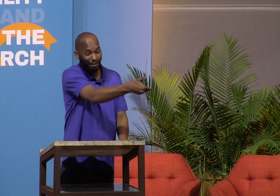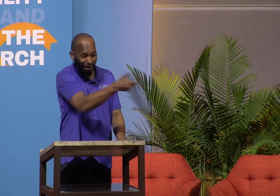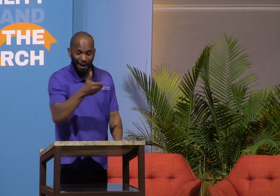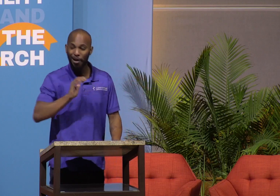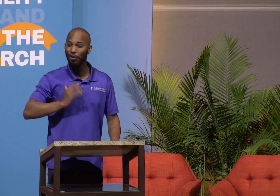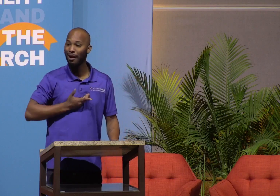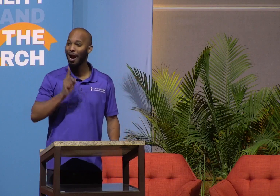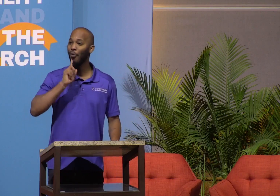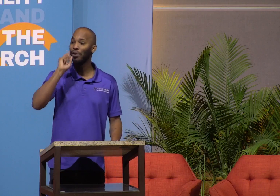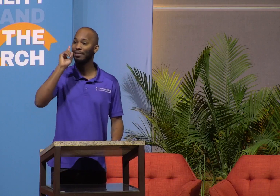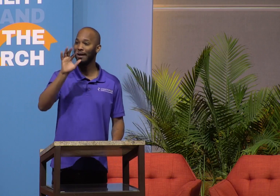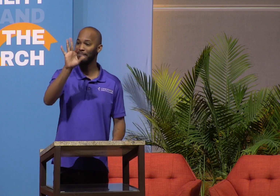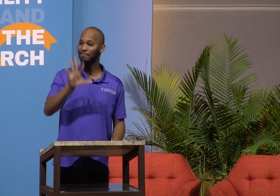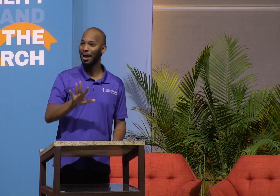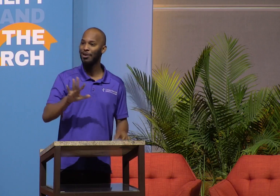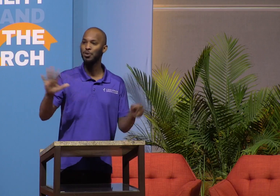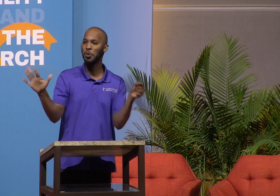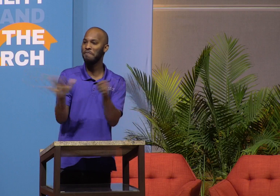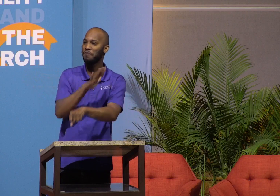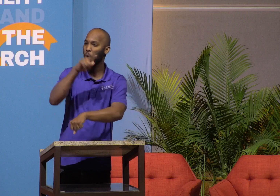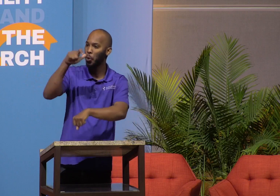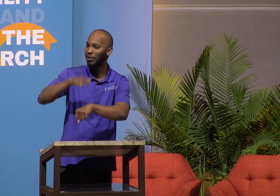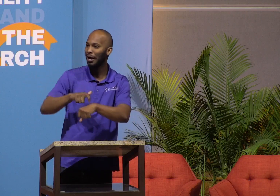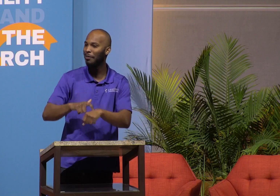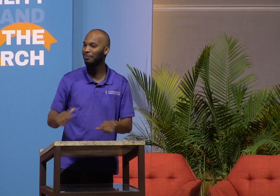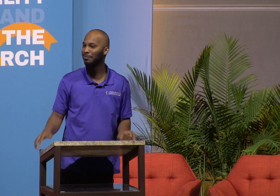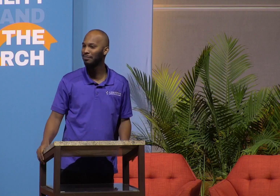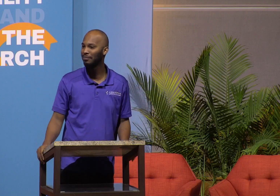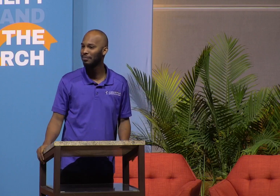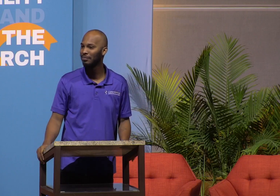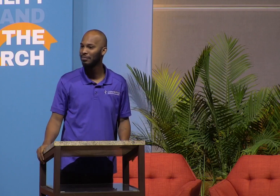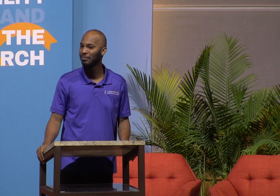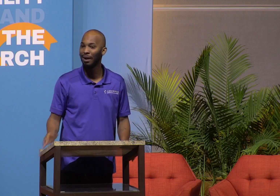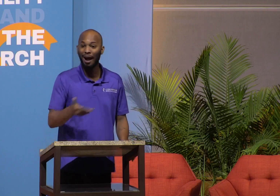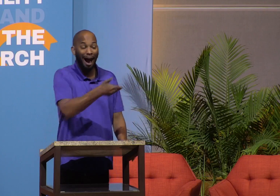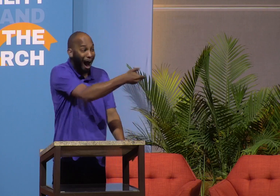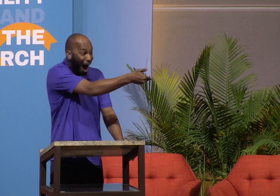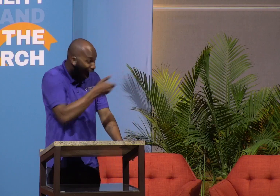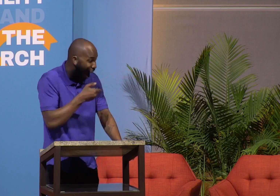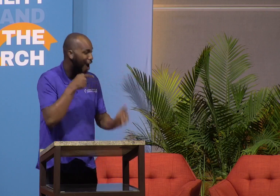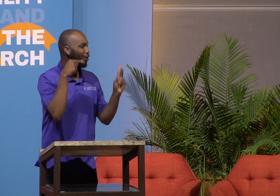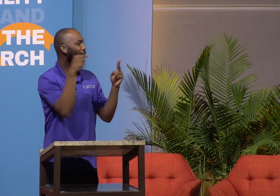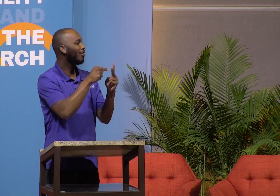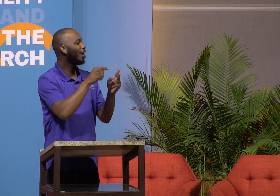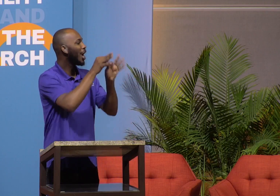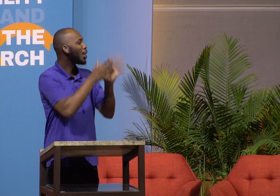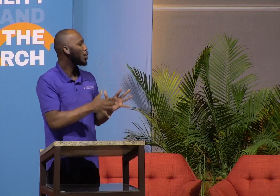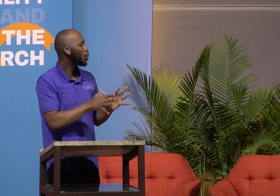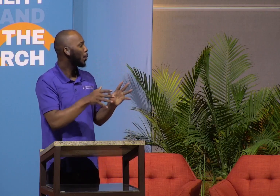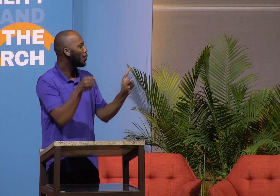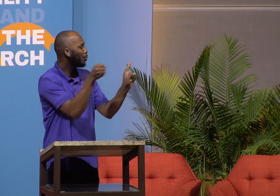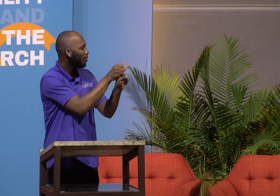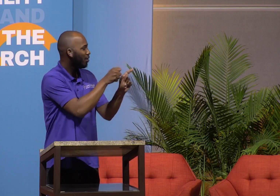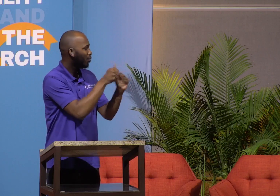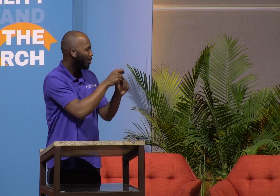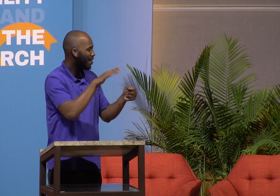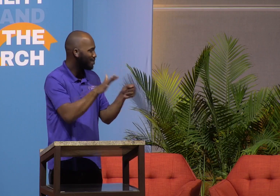the church that can hear, the greater church, we have actually been brought on, they've hired on an interpreter full